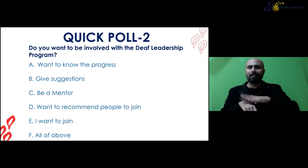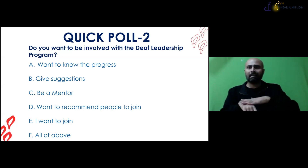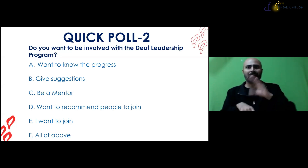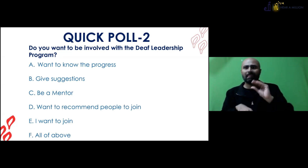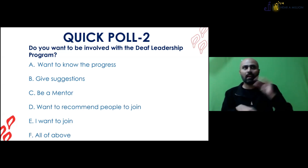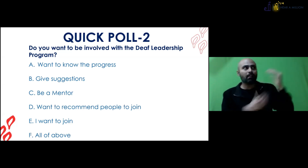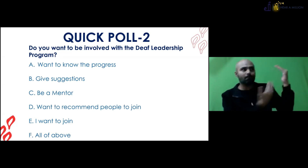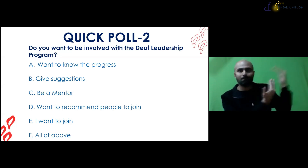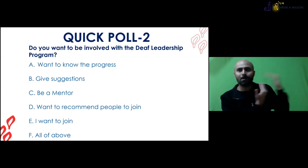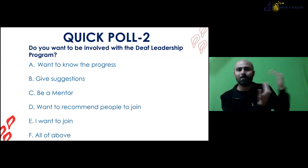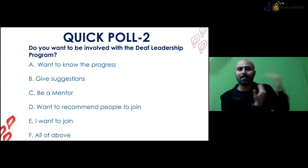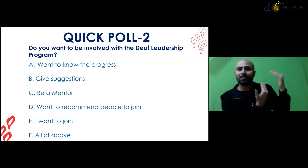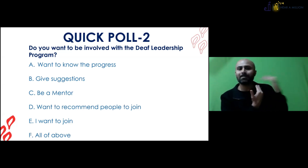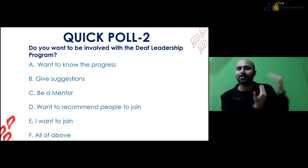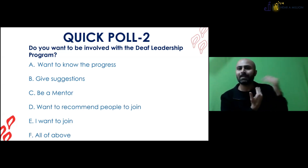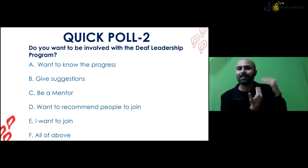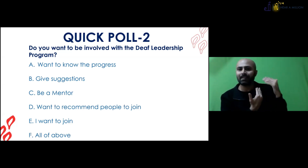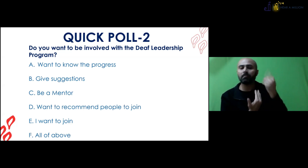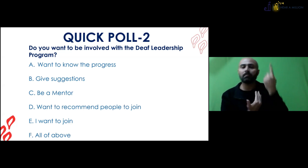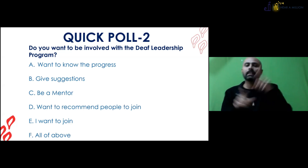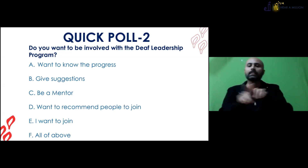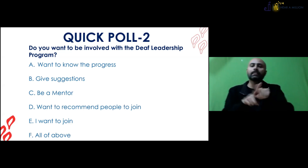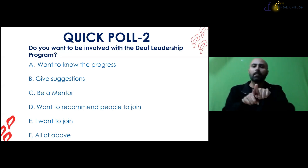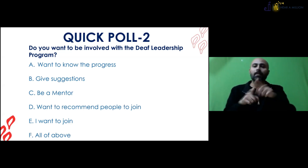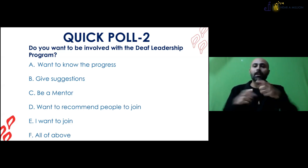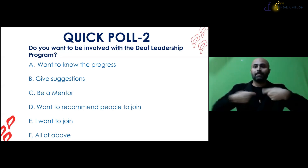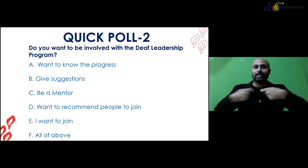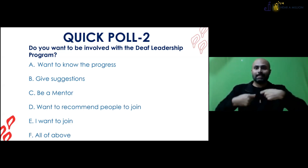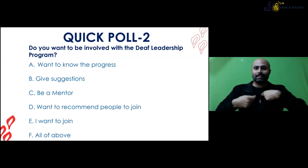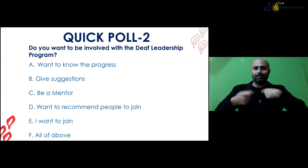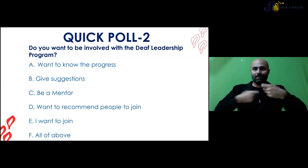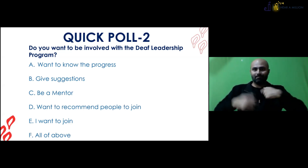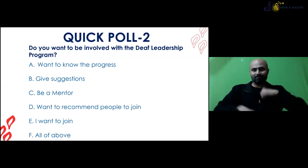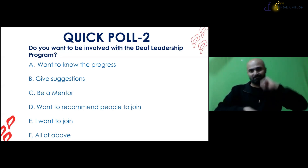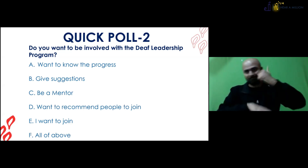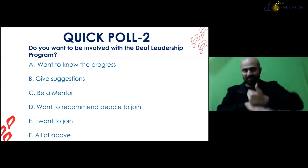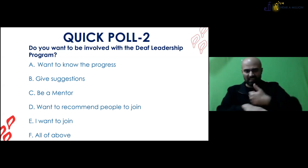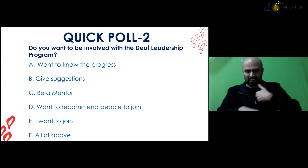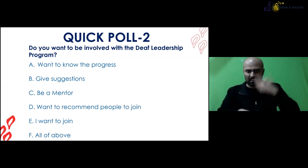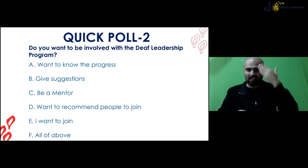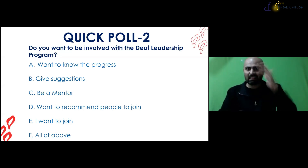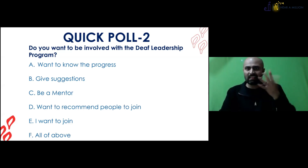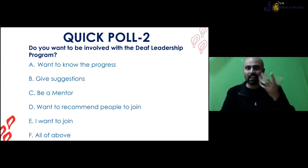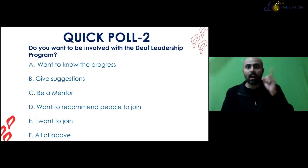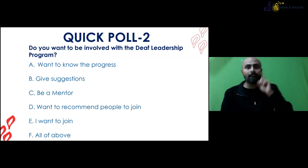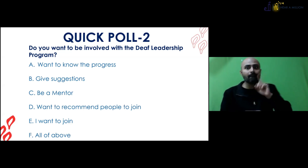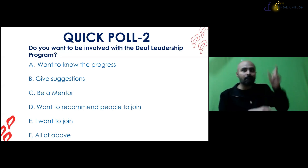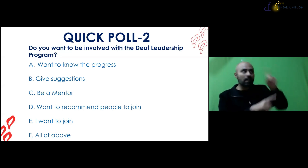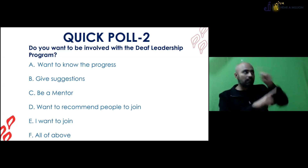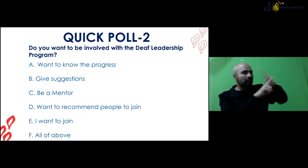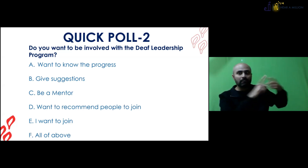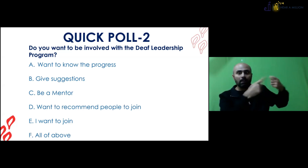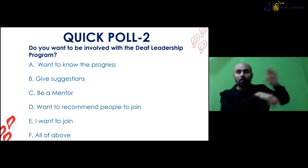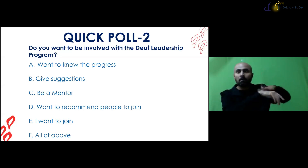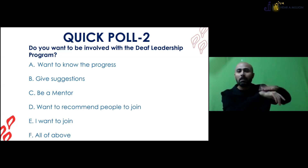So if you would like to become a mentor, you have the expertise in any specific area. If you know that